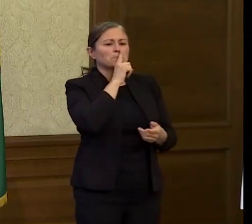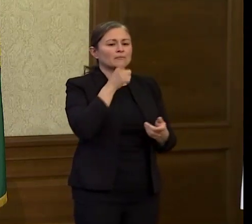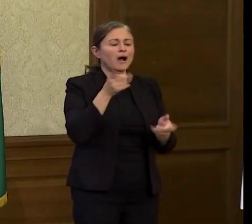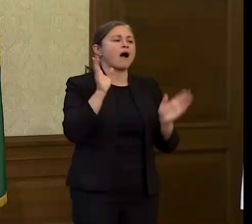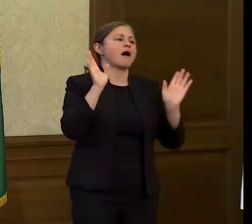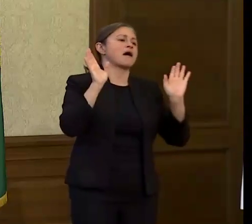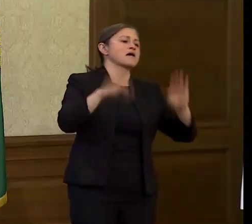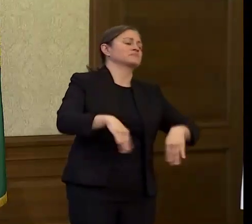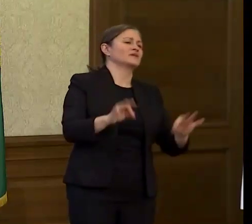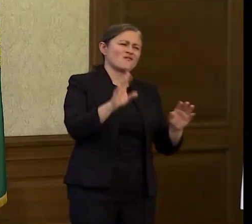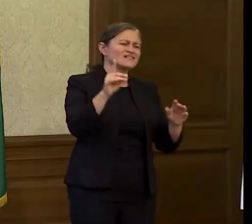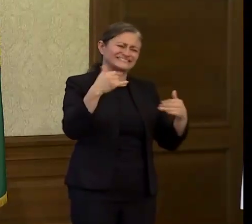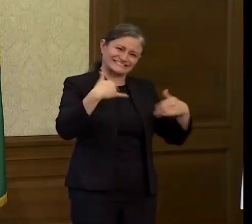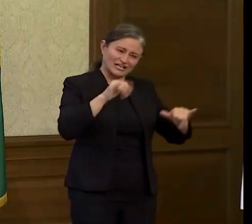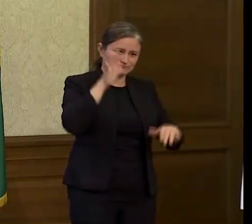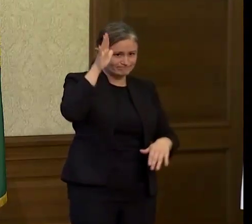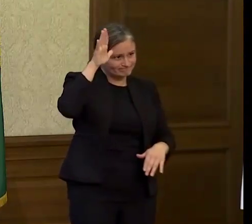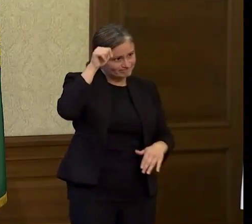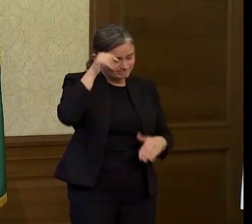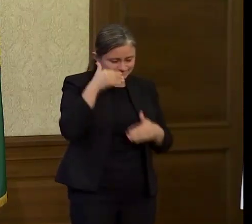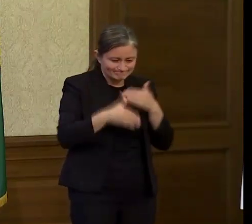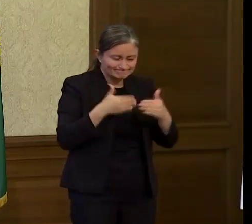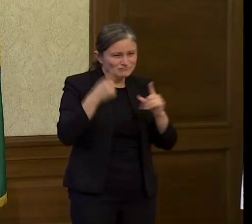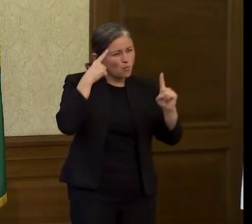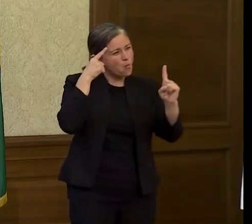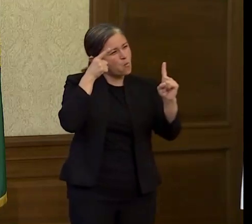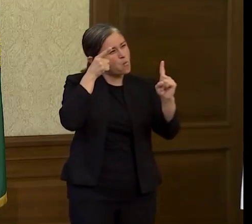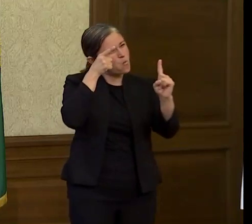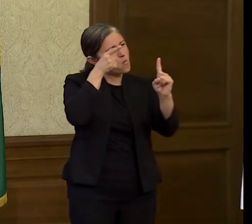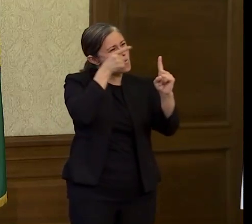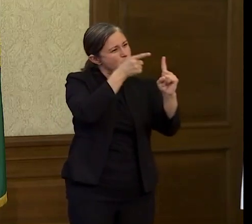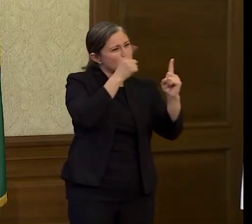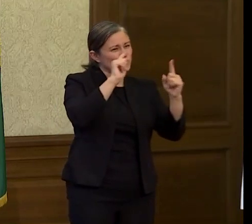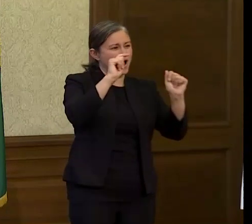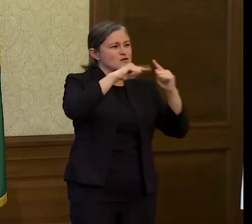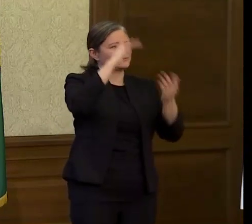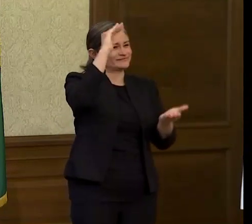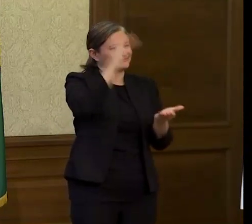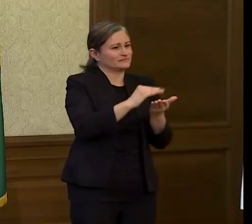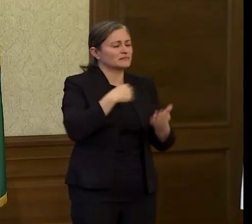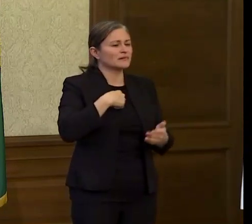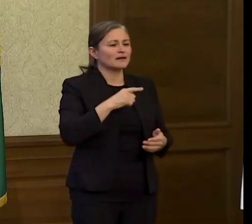battle. We will not accept unnecessary deaths in our state.